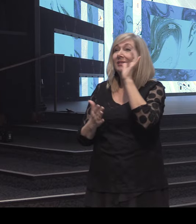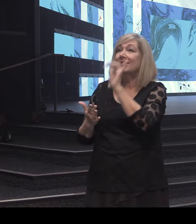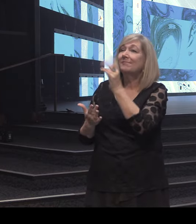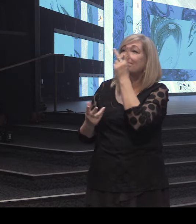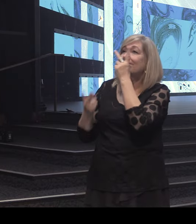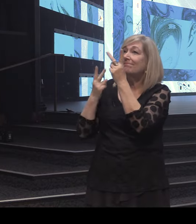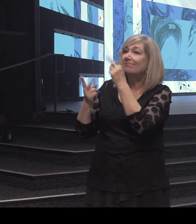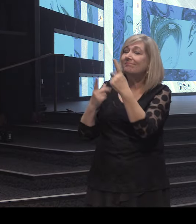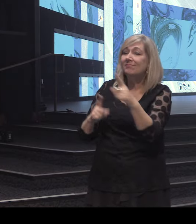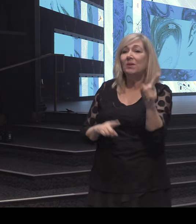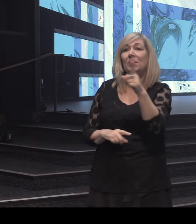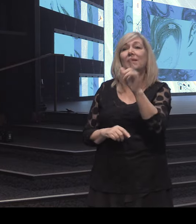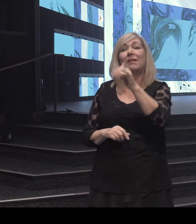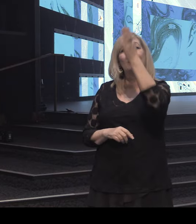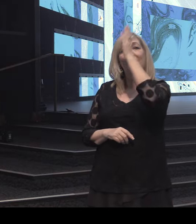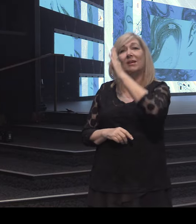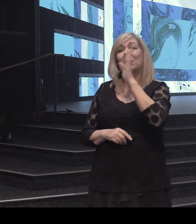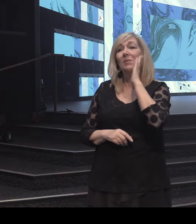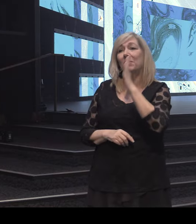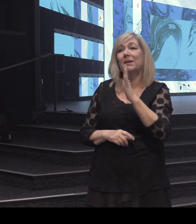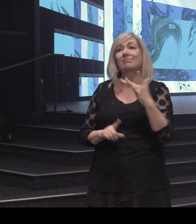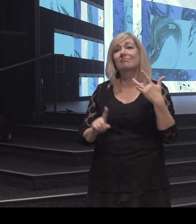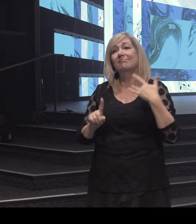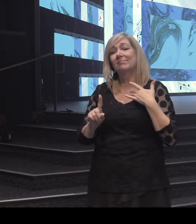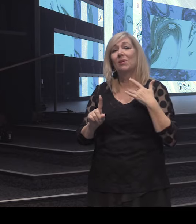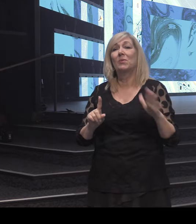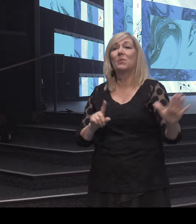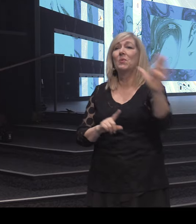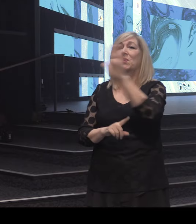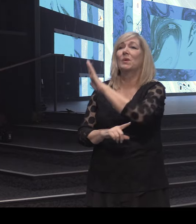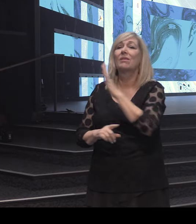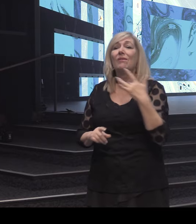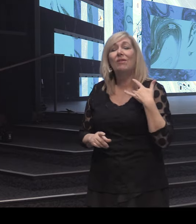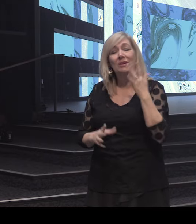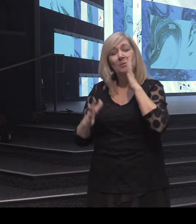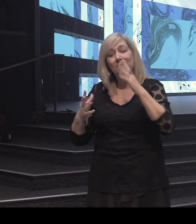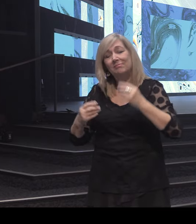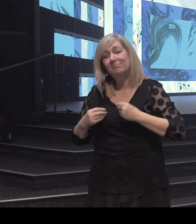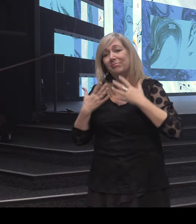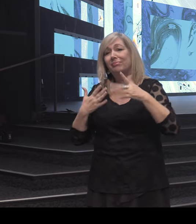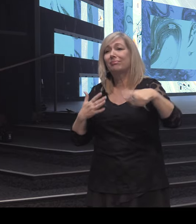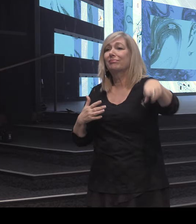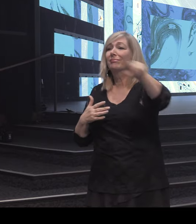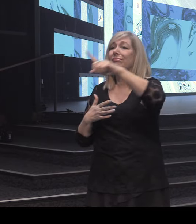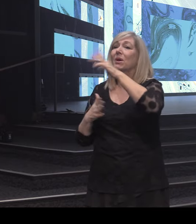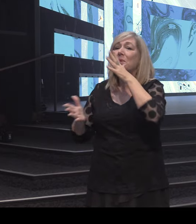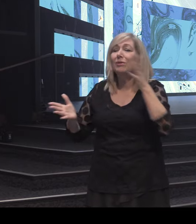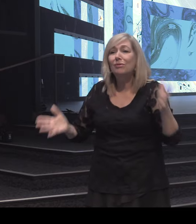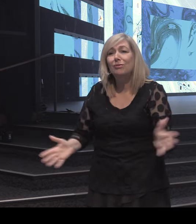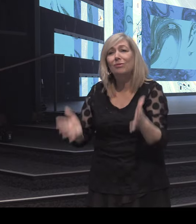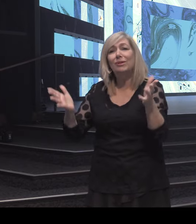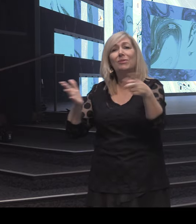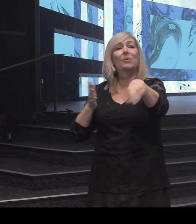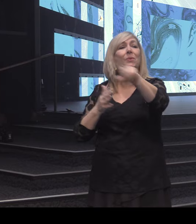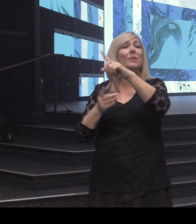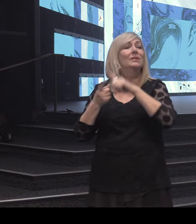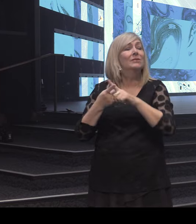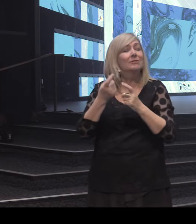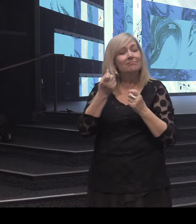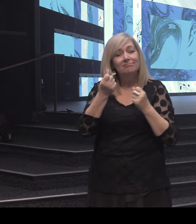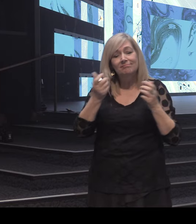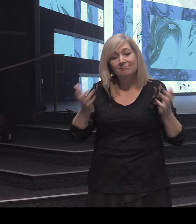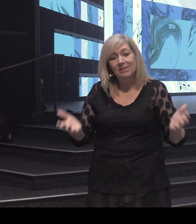that God will speak to your heart, that He will inspire you, that He will encourage you, but also challenge you